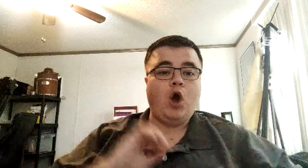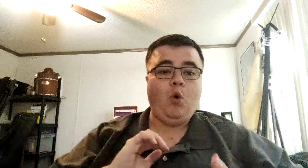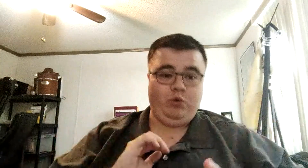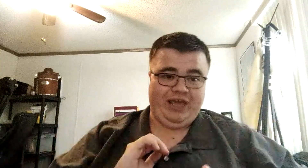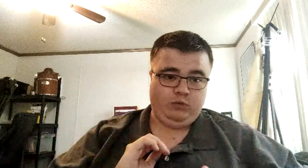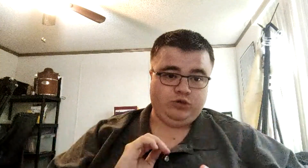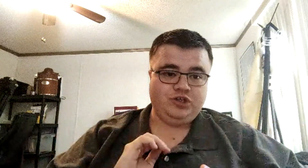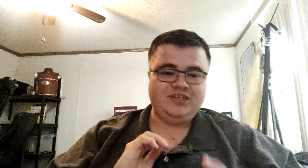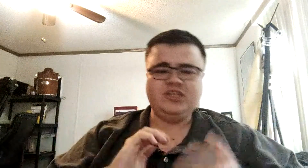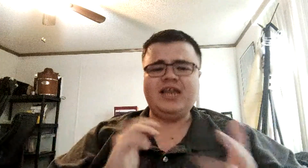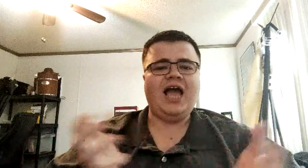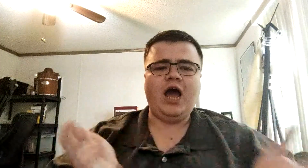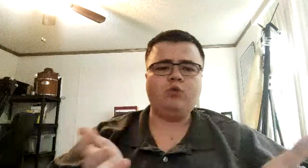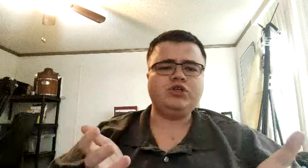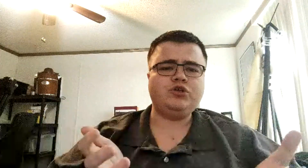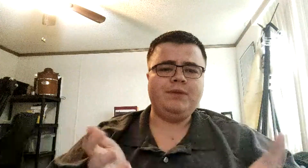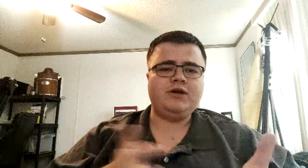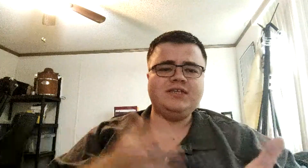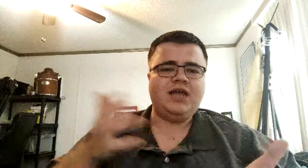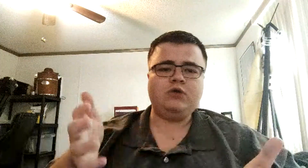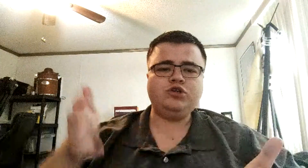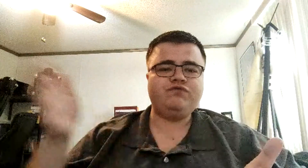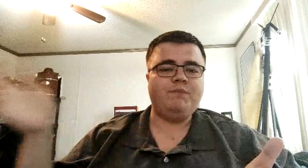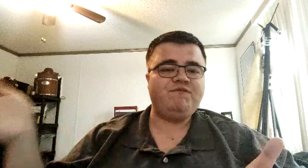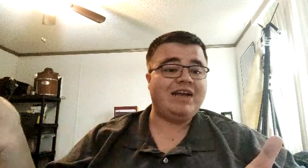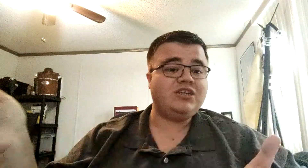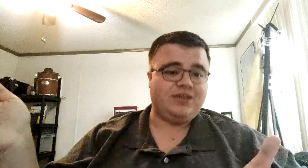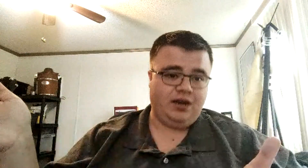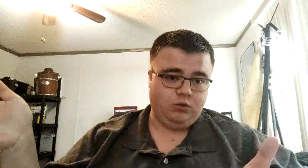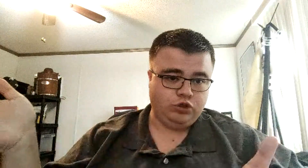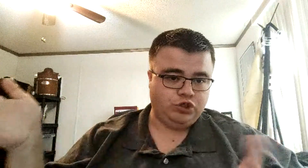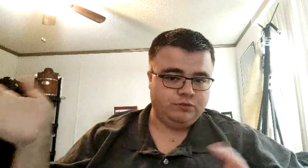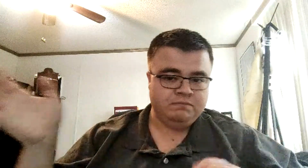old language. It's just like ours to American side language from French side language.